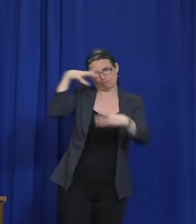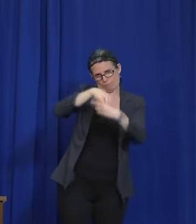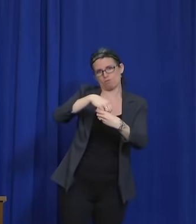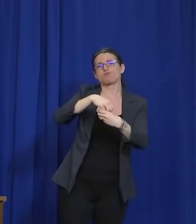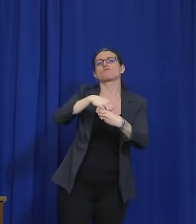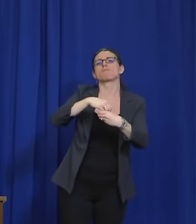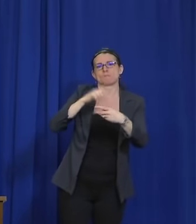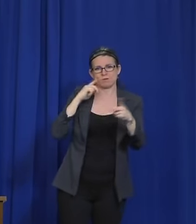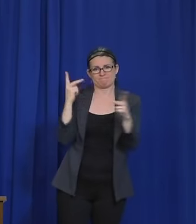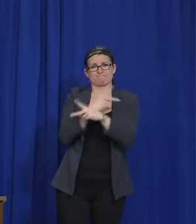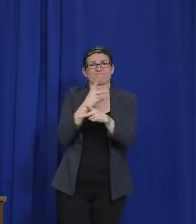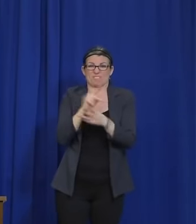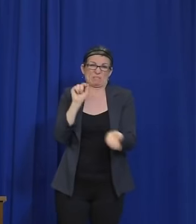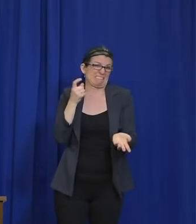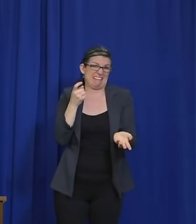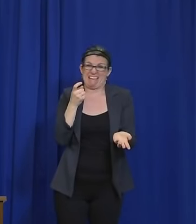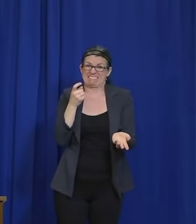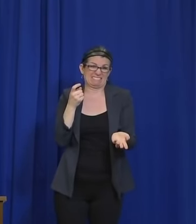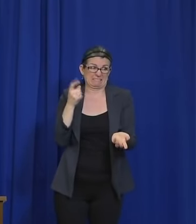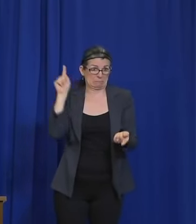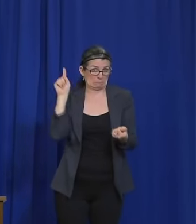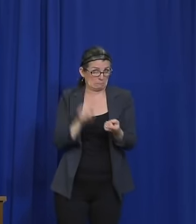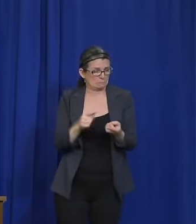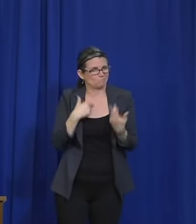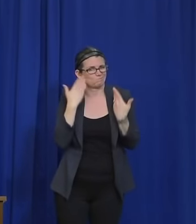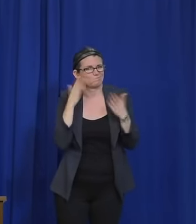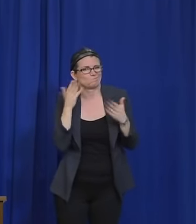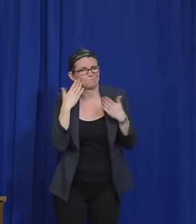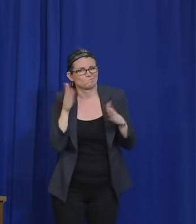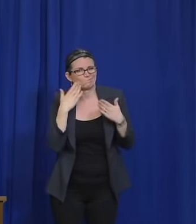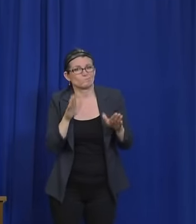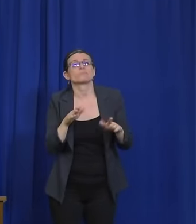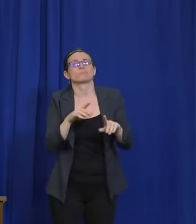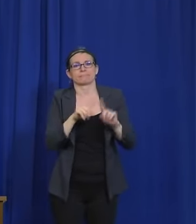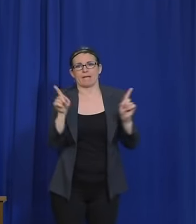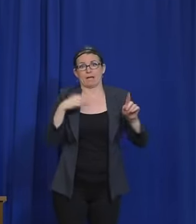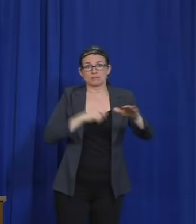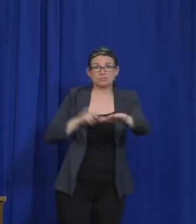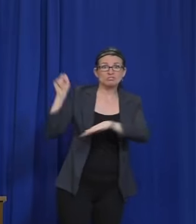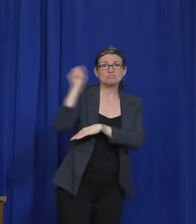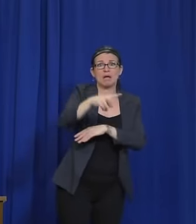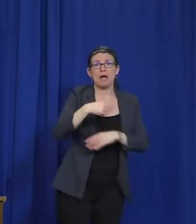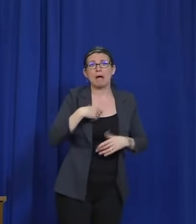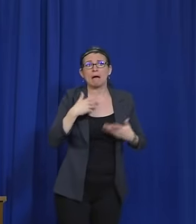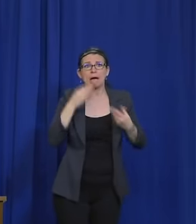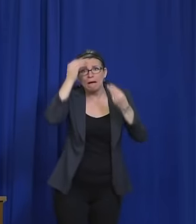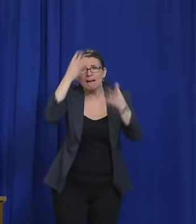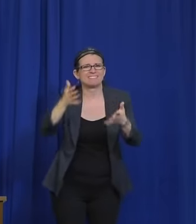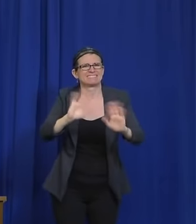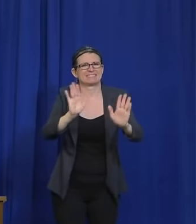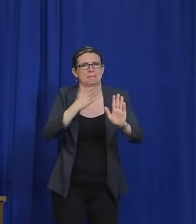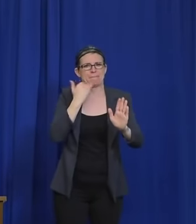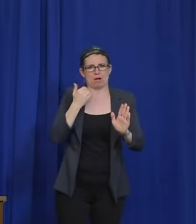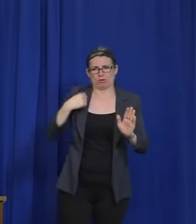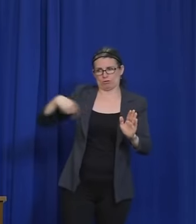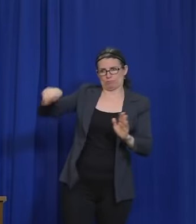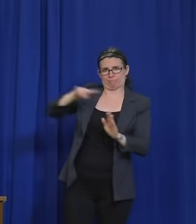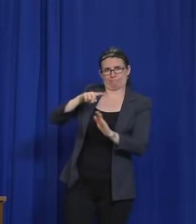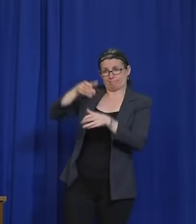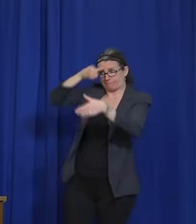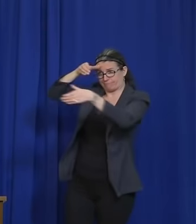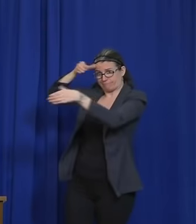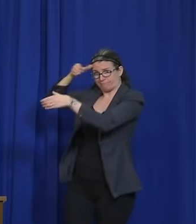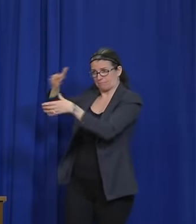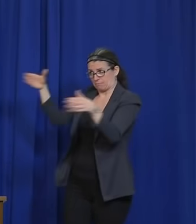at specific steps would not be appropriate at this time. We're going to listen to the experts first, talk to the Appropriations Committee about how we